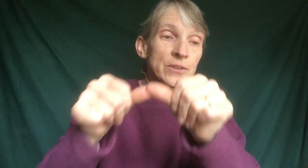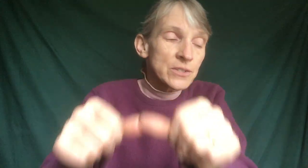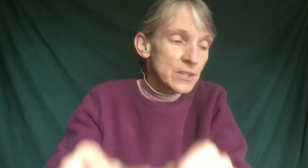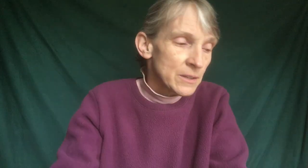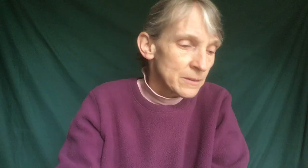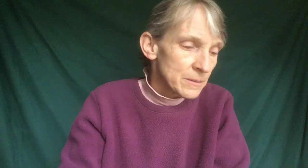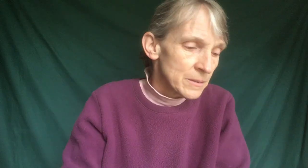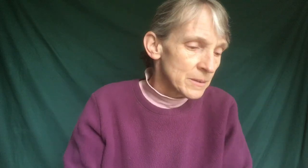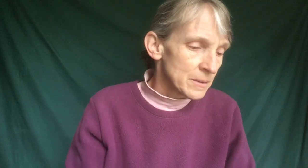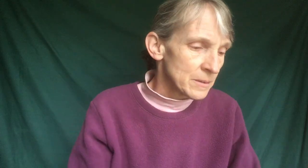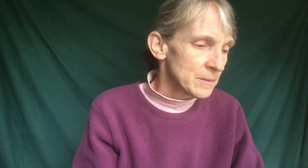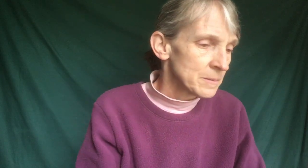others.